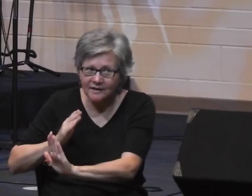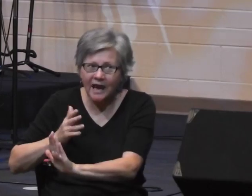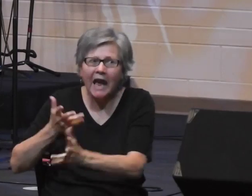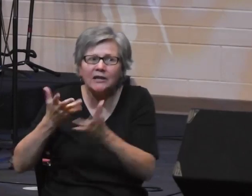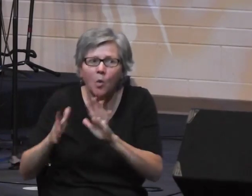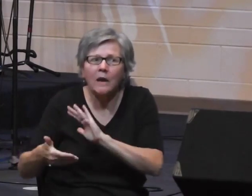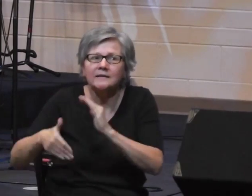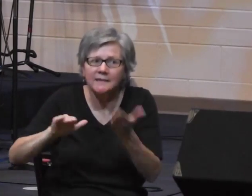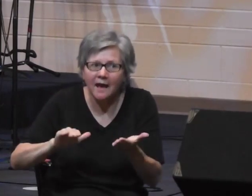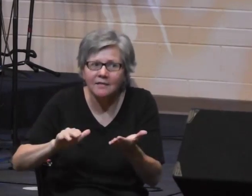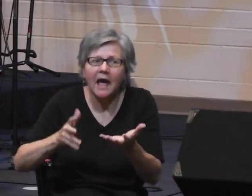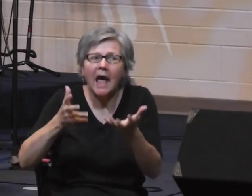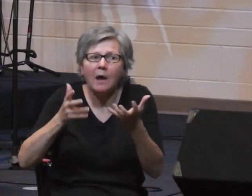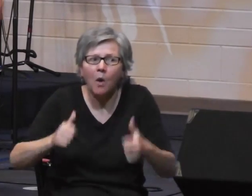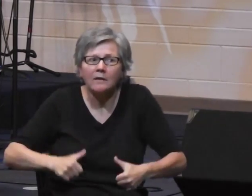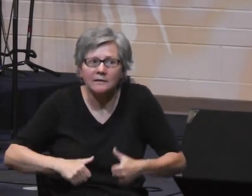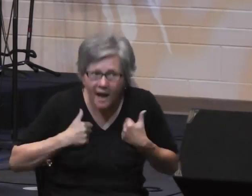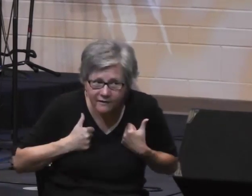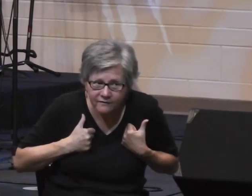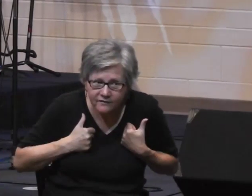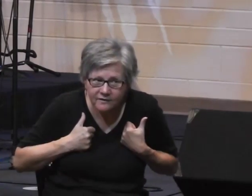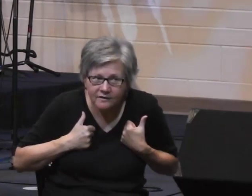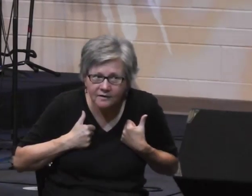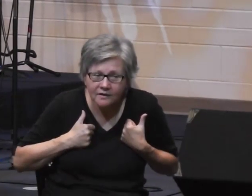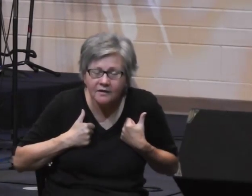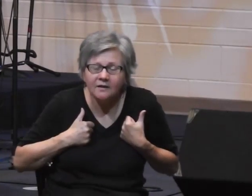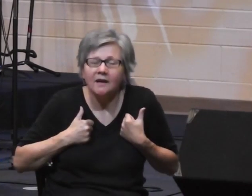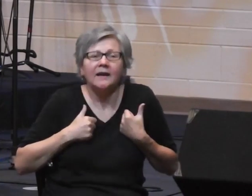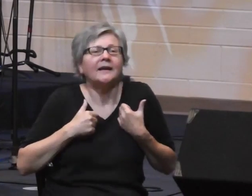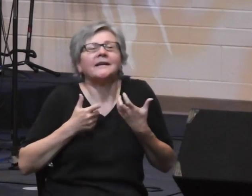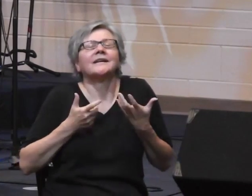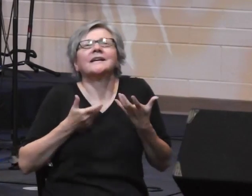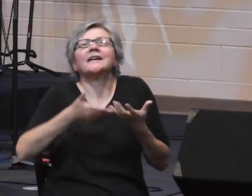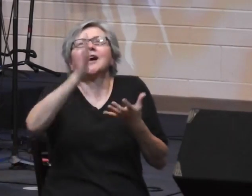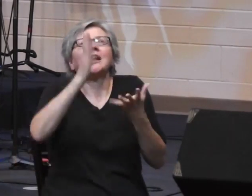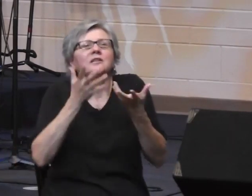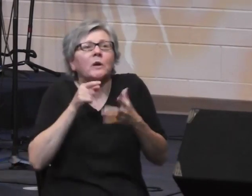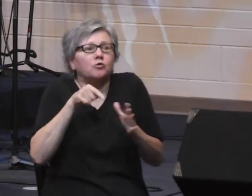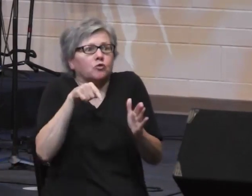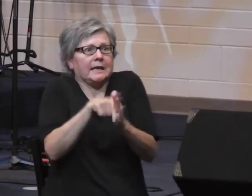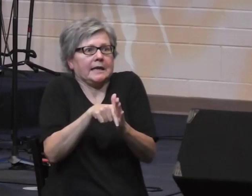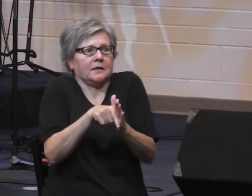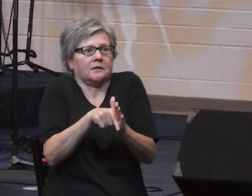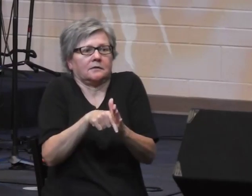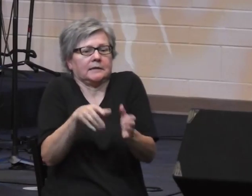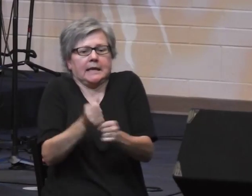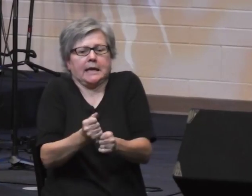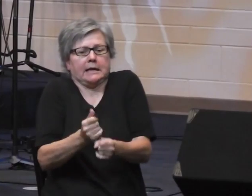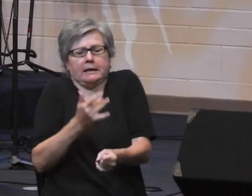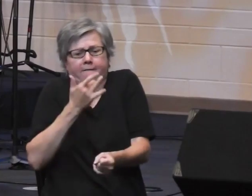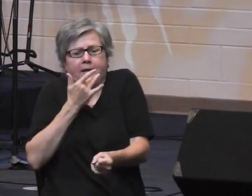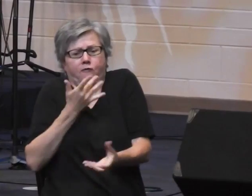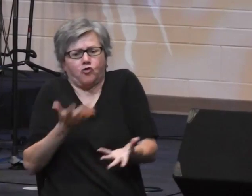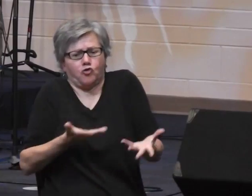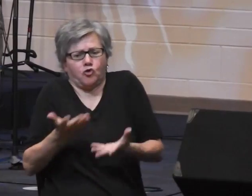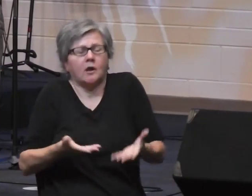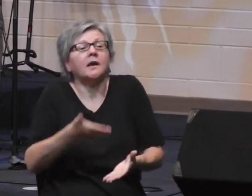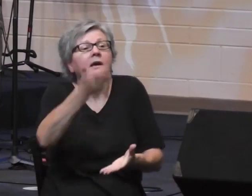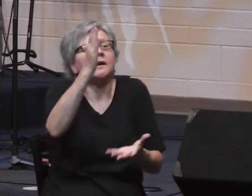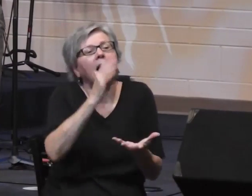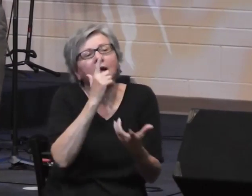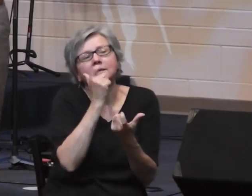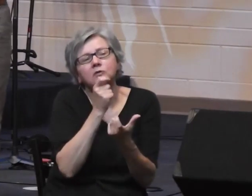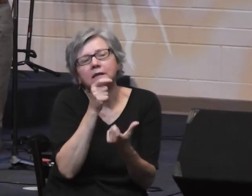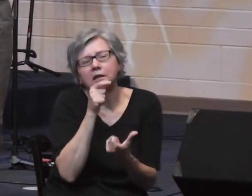in death. He's interested in life. God is not interested in you killing in order to get some weird favor purchase. God